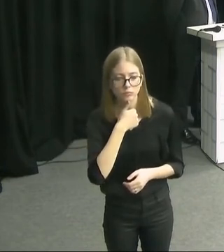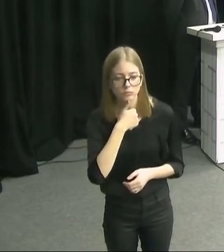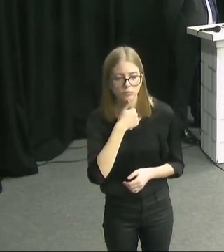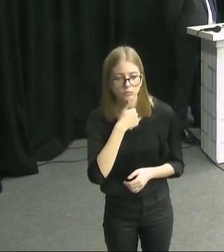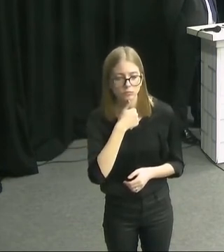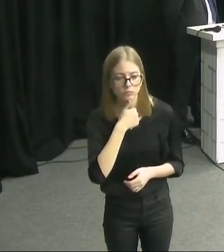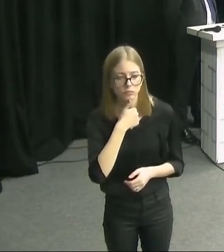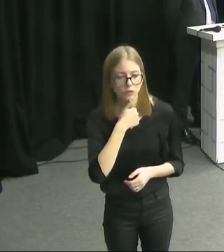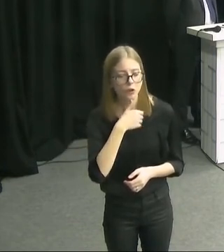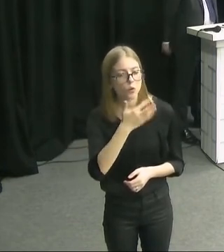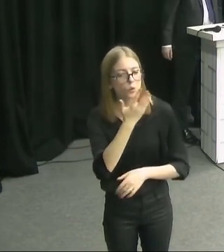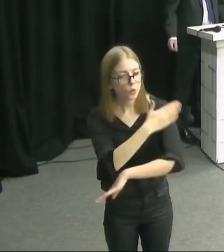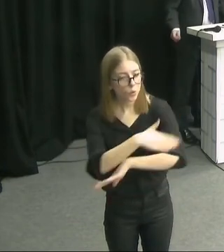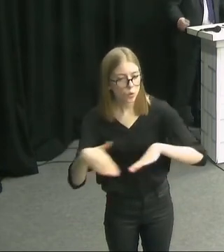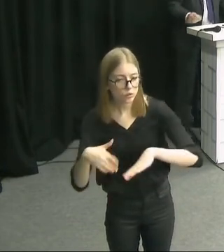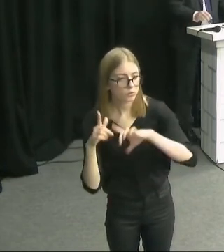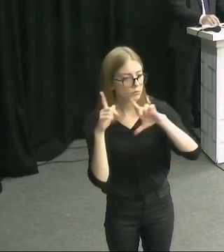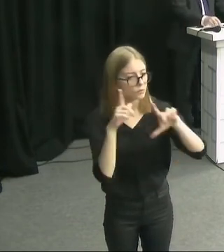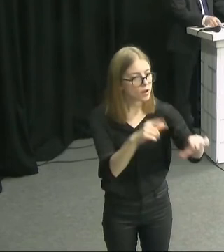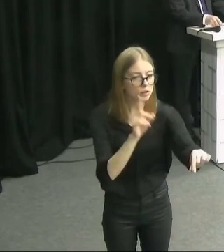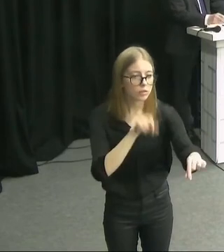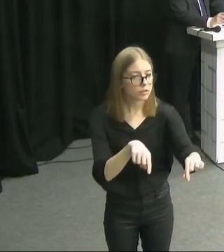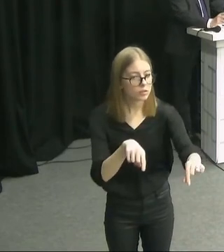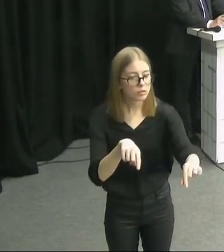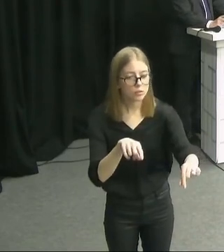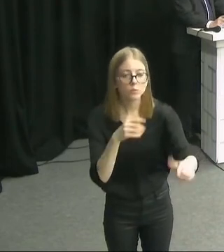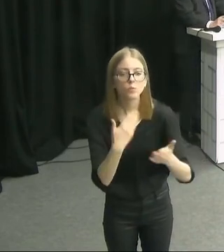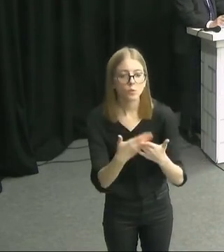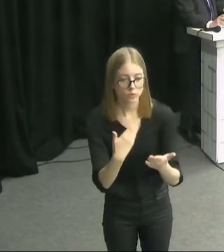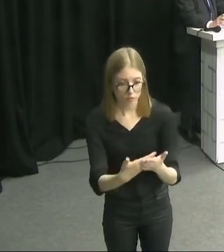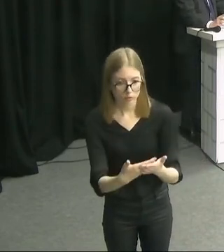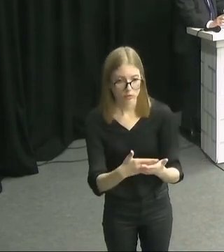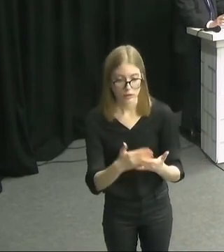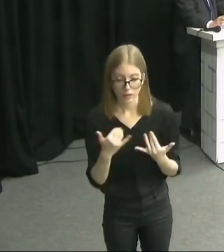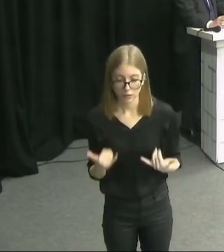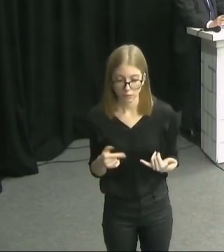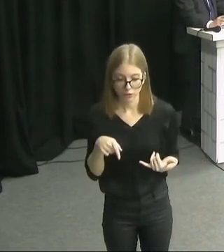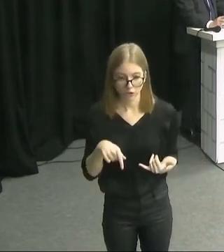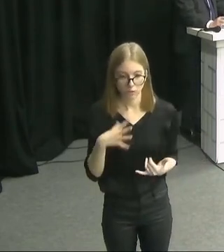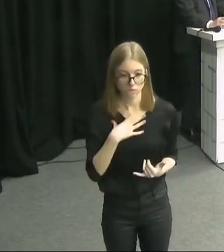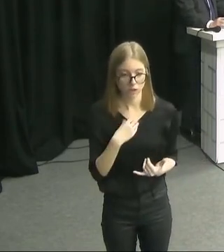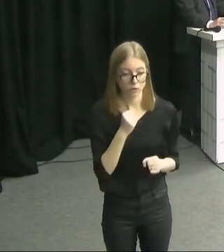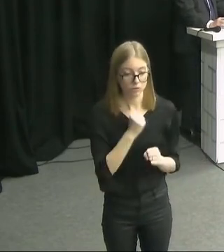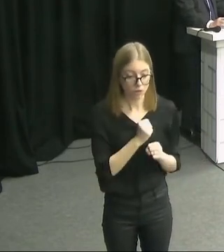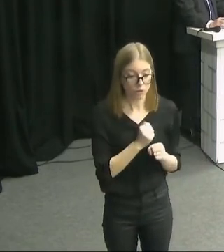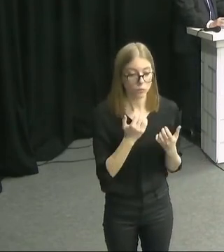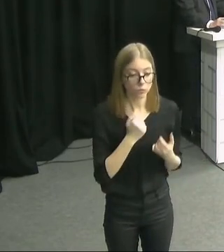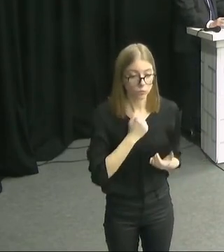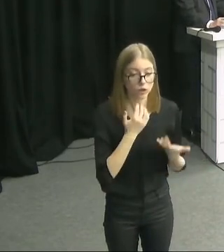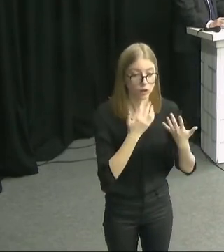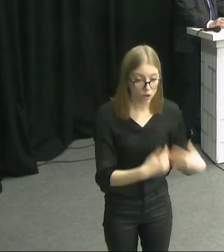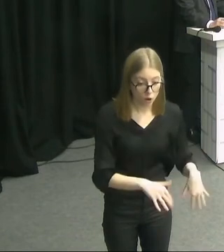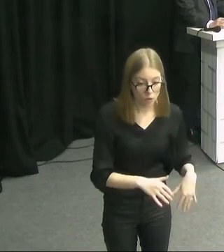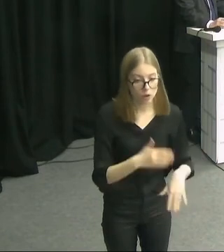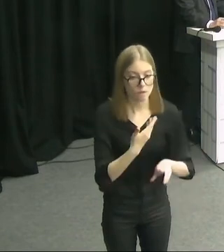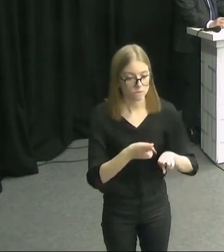Well, one of the bad experiences I've seen is that many students don't want to go to study in foreign countries